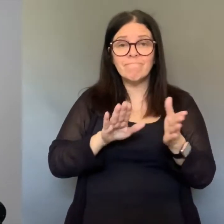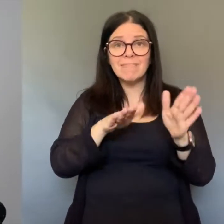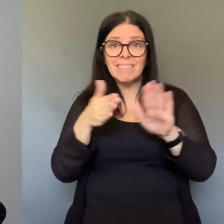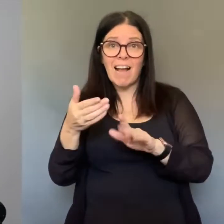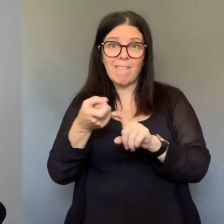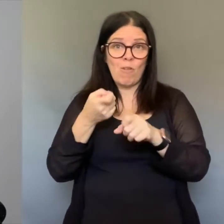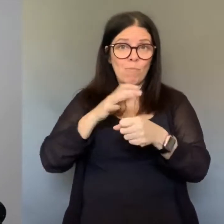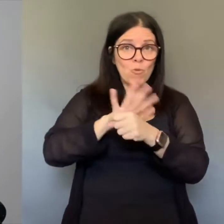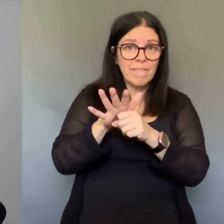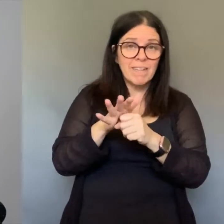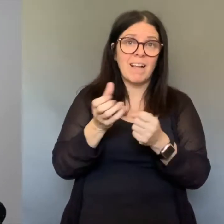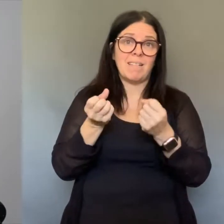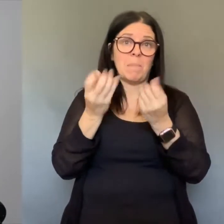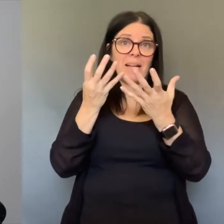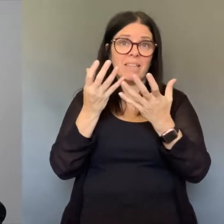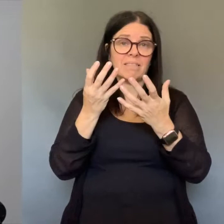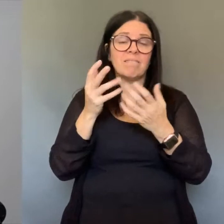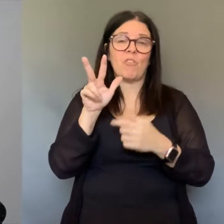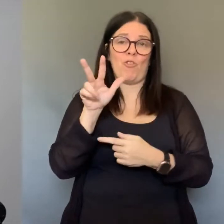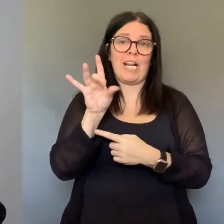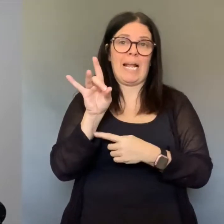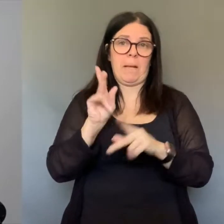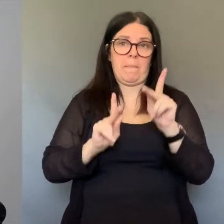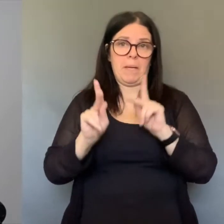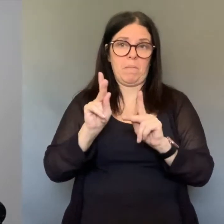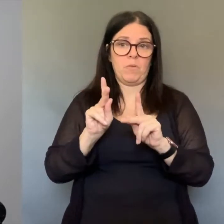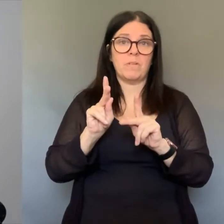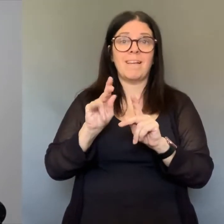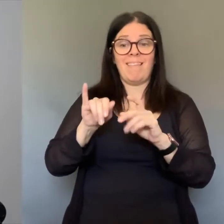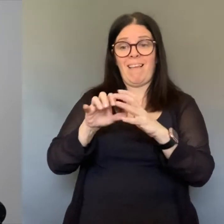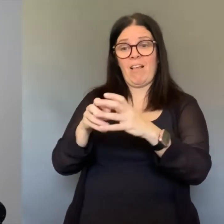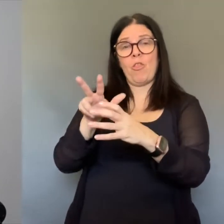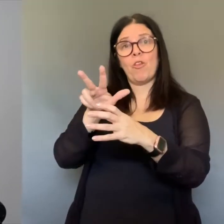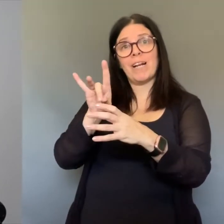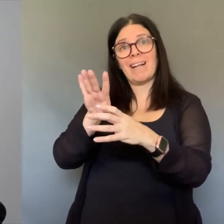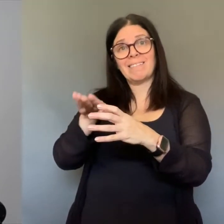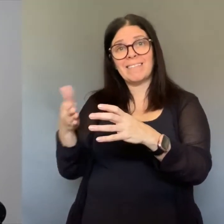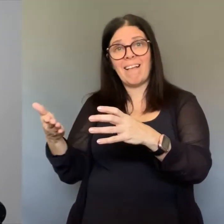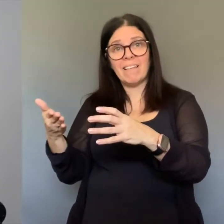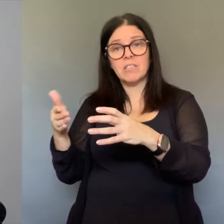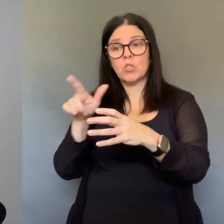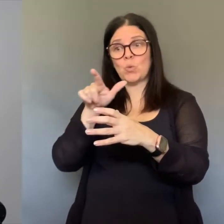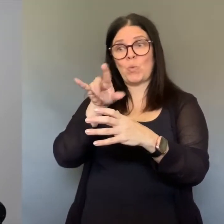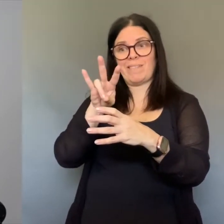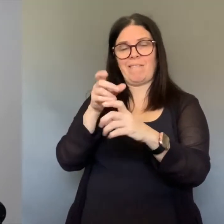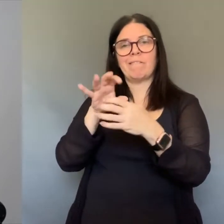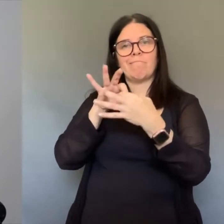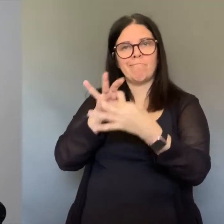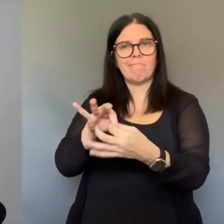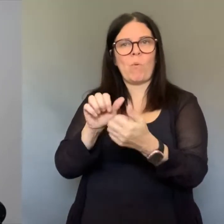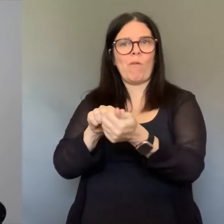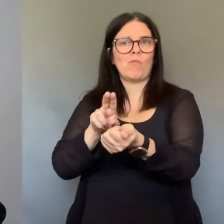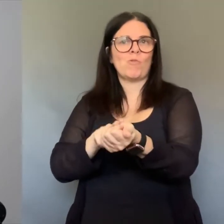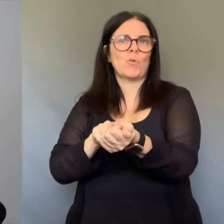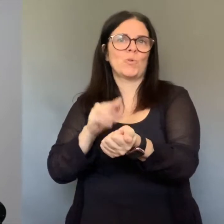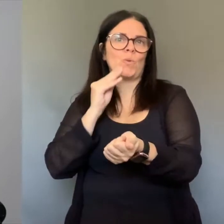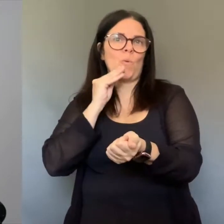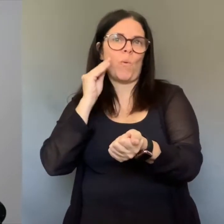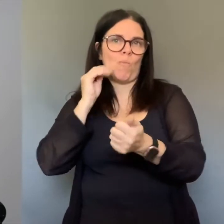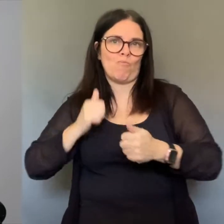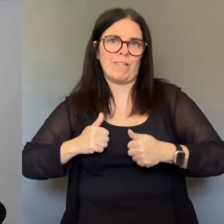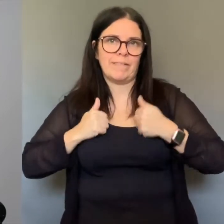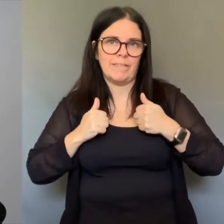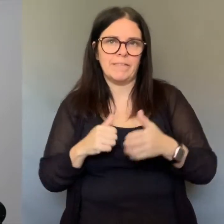care and retirement homes. Our health unit continues to work with 5 long-term care and retirement homes that are